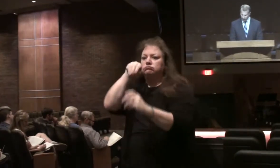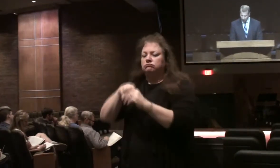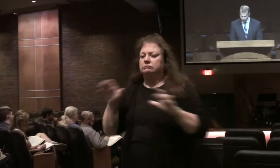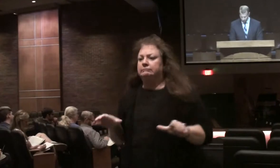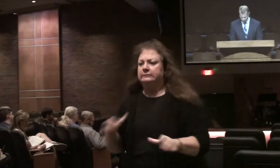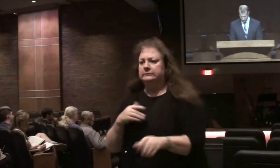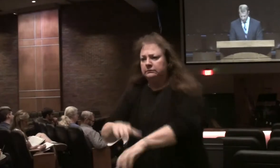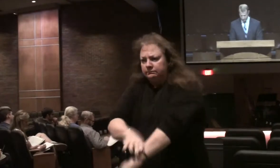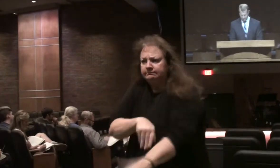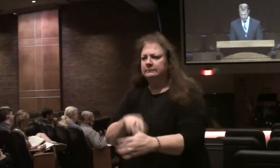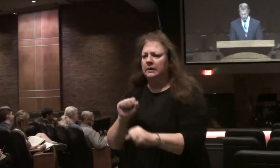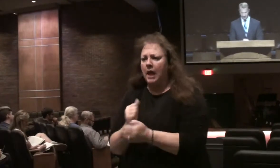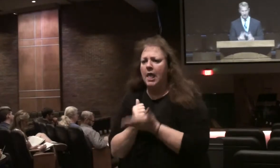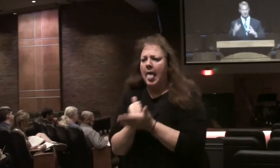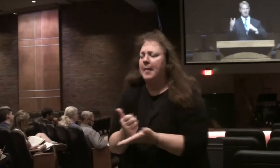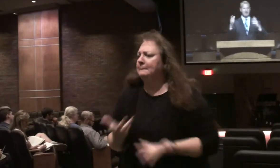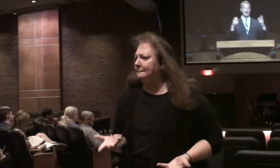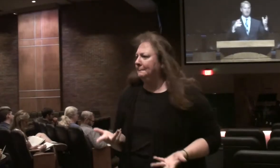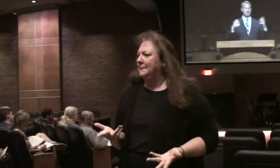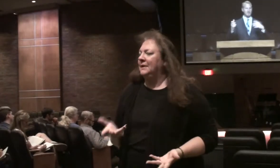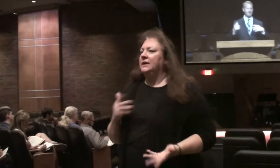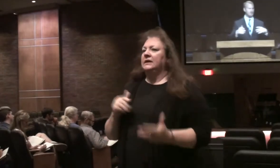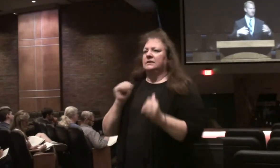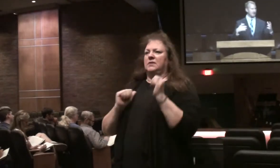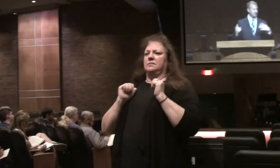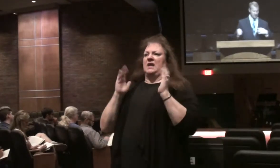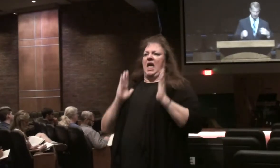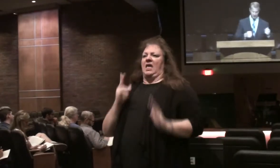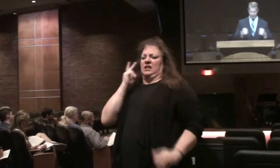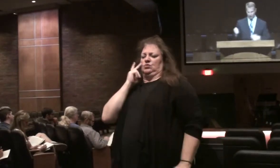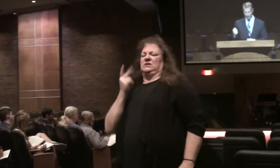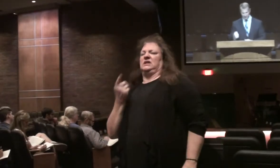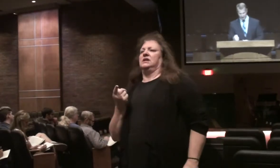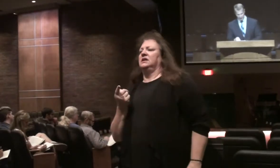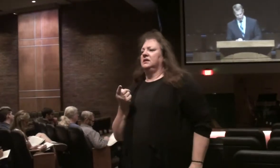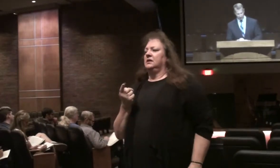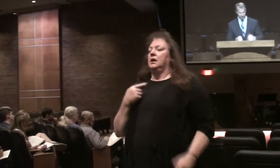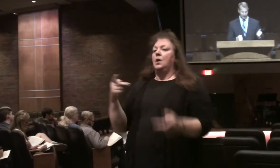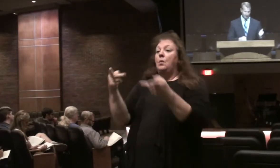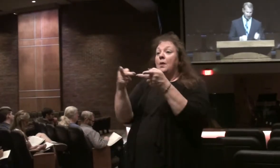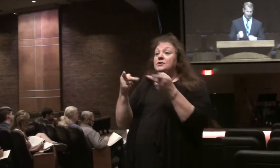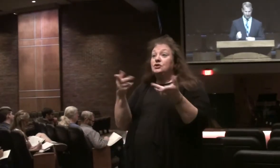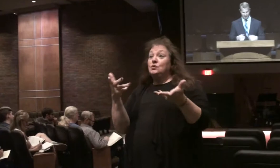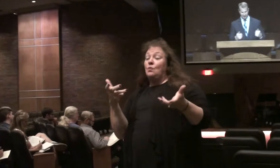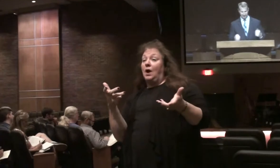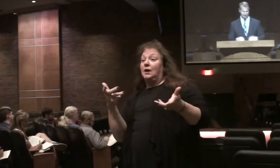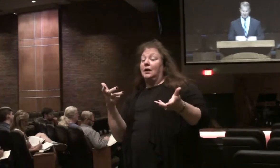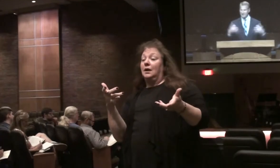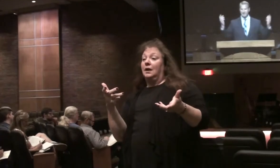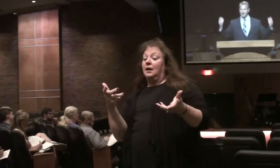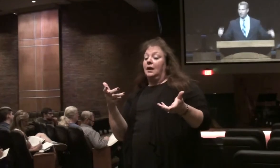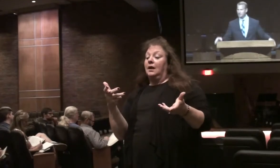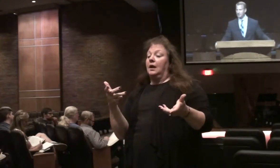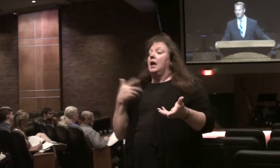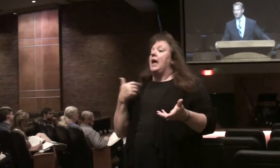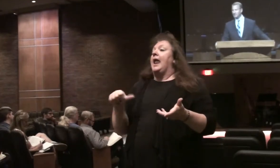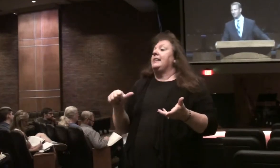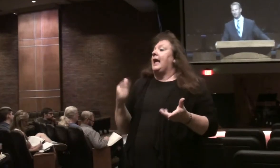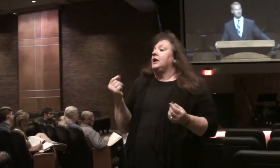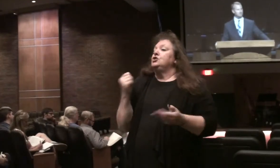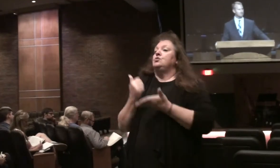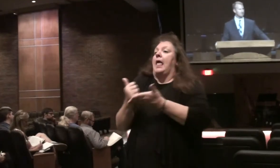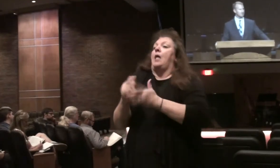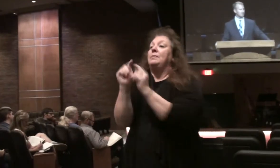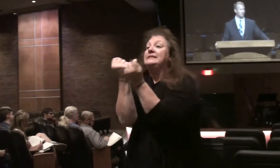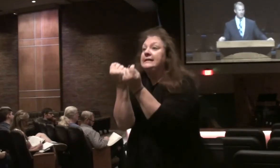to be helpful. You know, sometimes you see an athlete talking about what position you want to play. Well, anything to help the team. Anything to